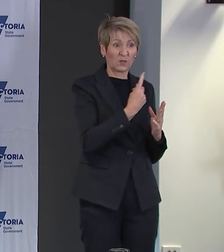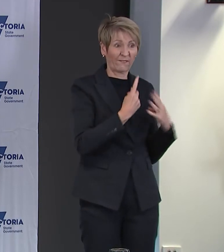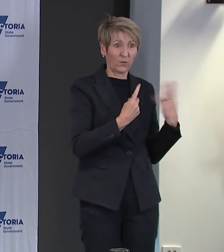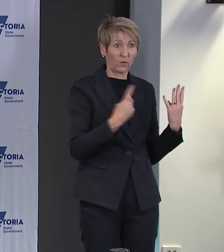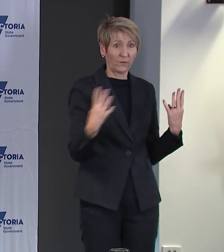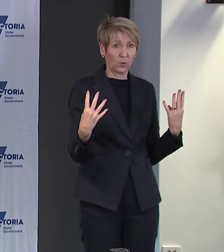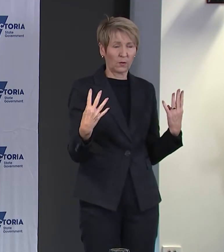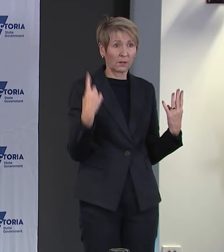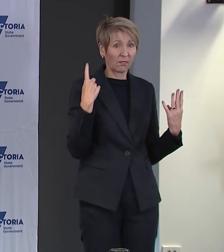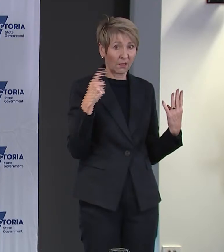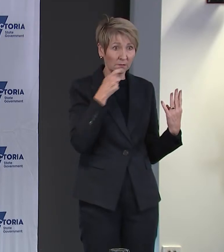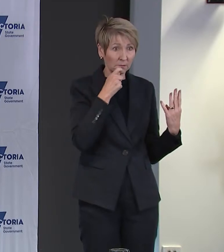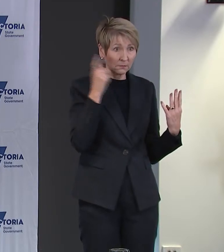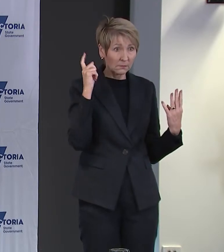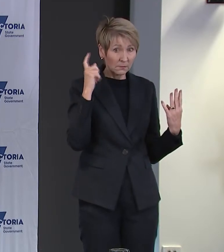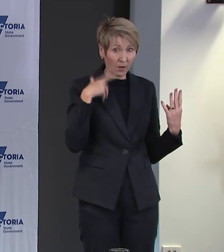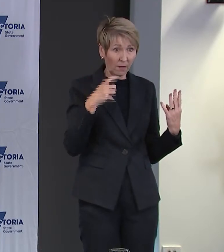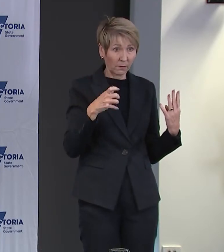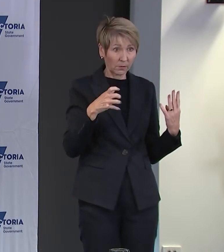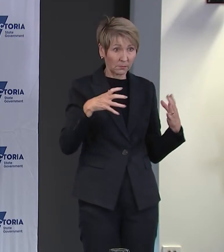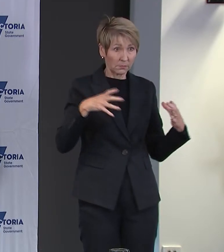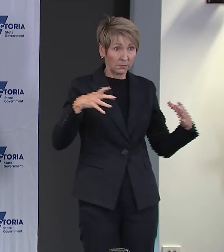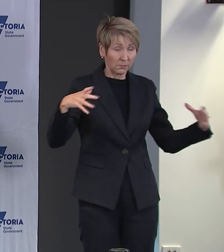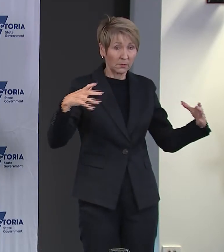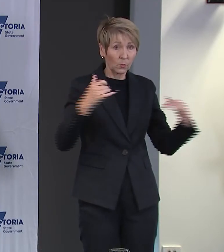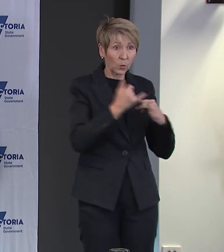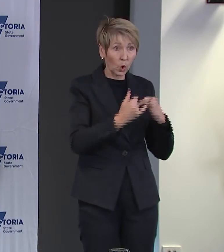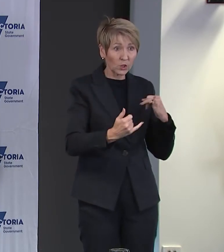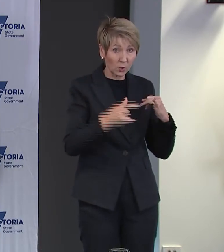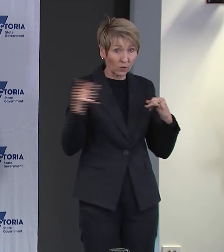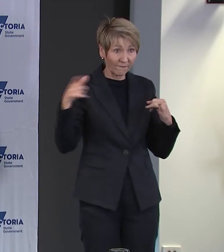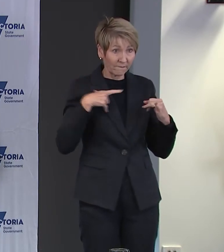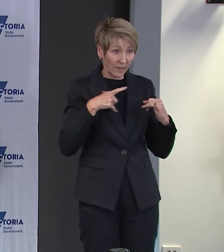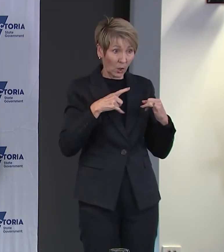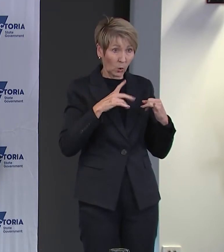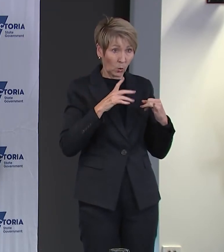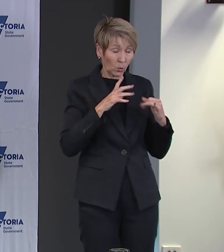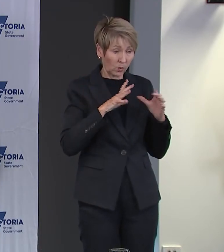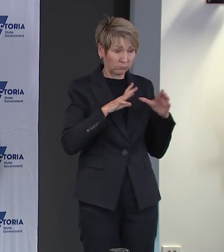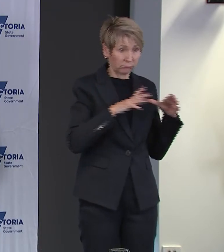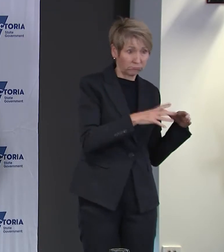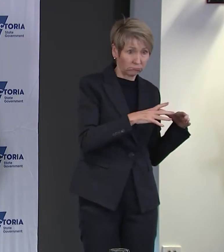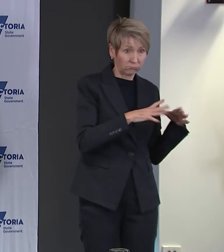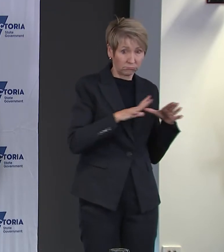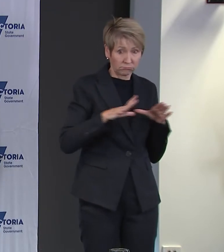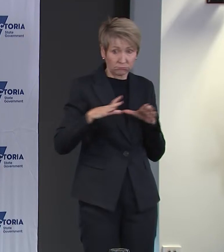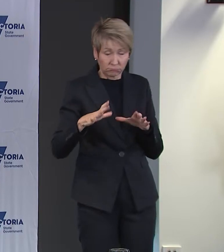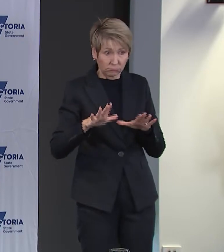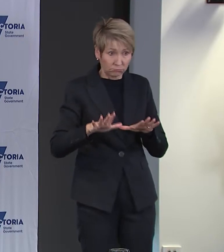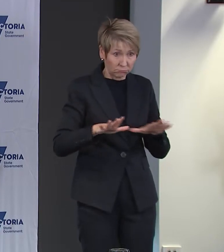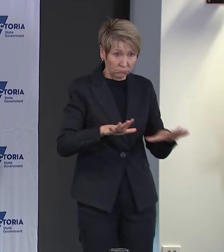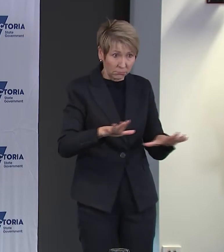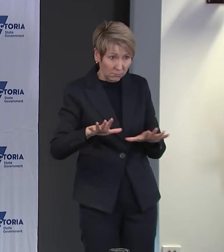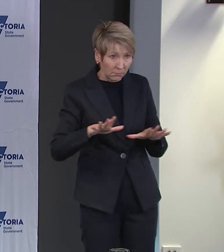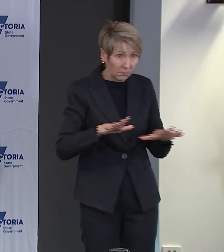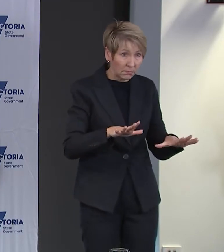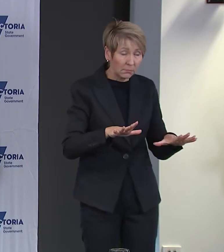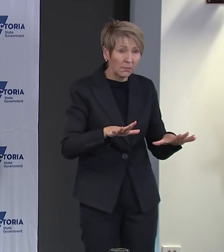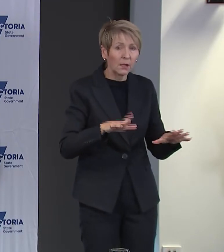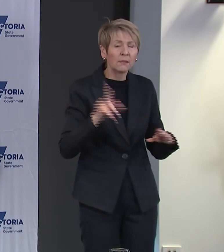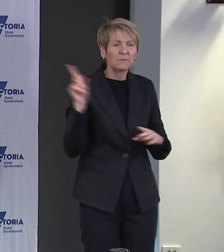on? Are you needling in? Do you have a good ring around the Delta outbreak now? Look, I think we have a ring establishing around the Delta outbreak. We've